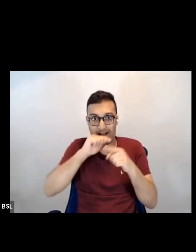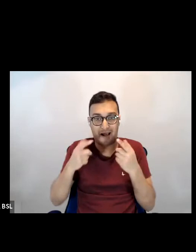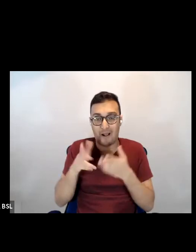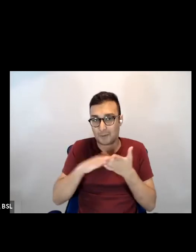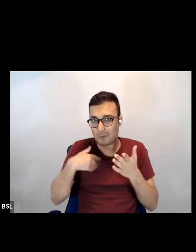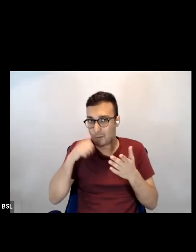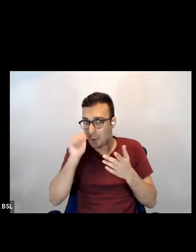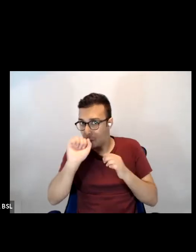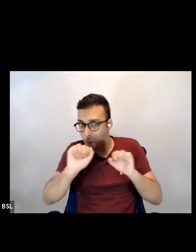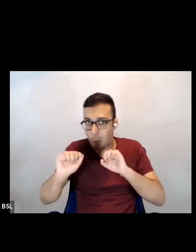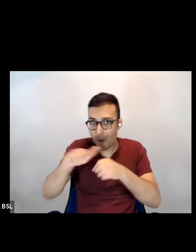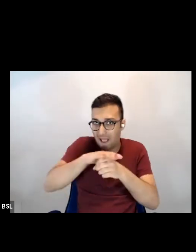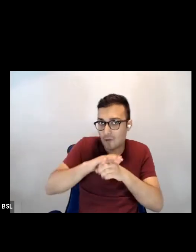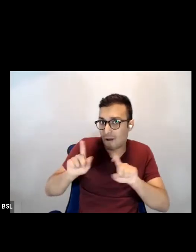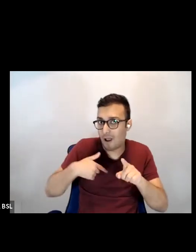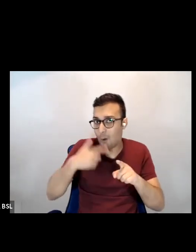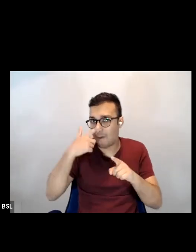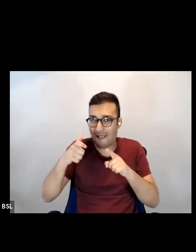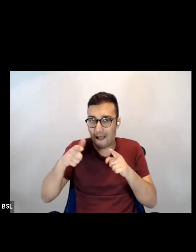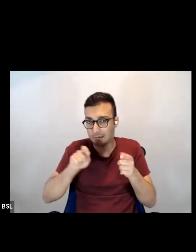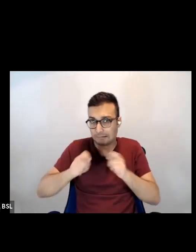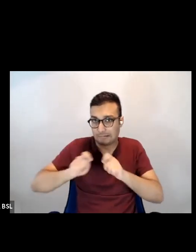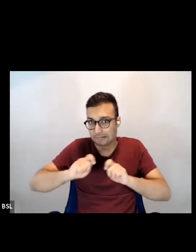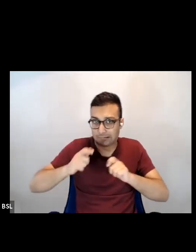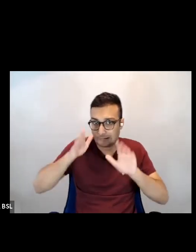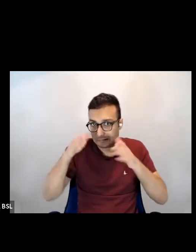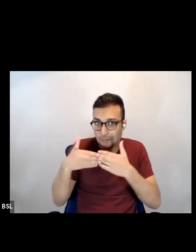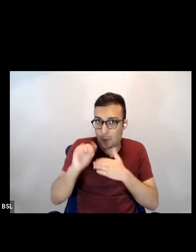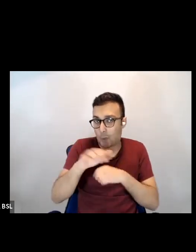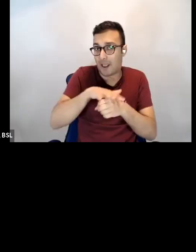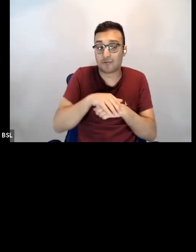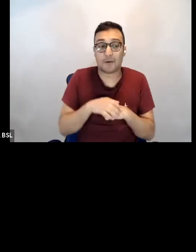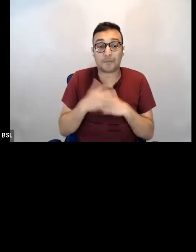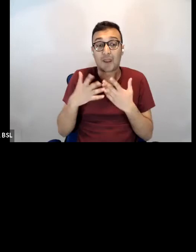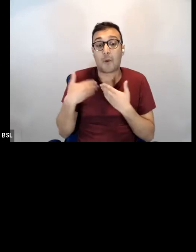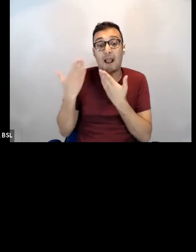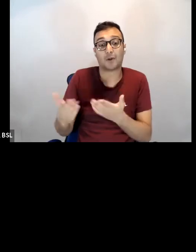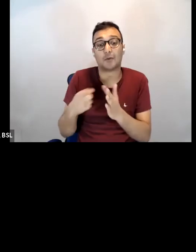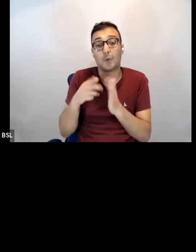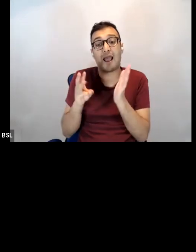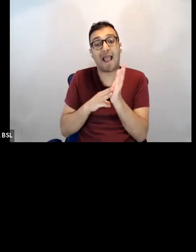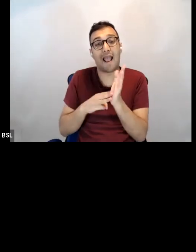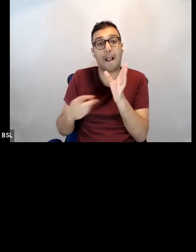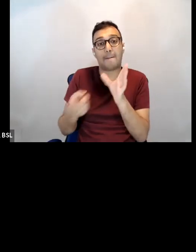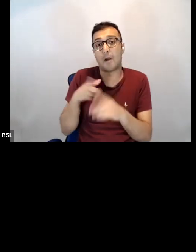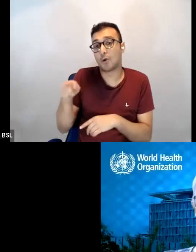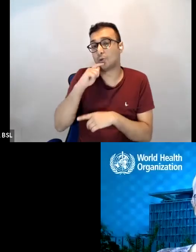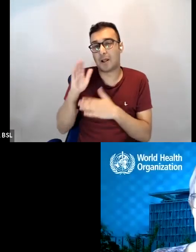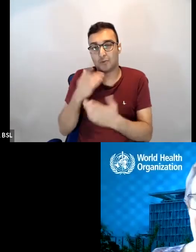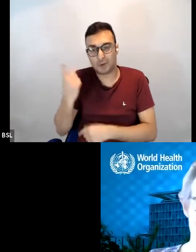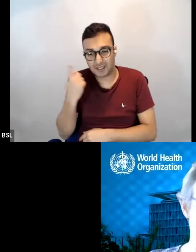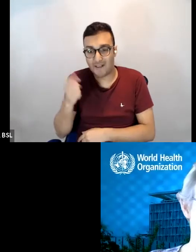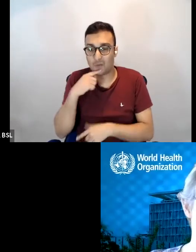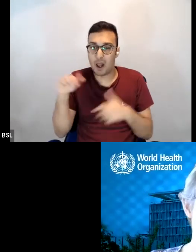about your areas as well. So at that point, I will hand across to Emma, who's going to introduce herself and tell you a little bit more about the WHO and